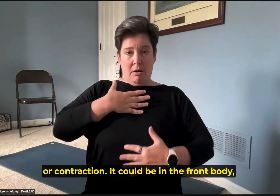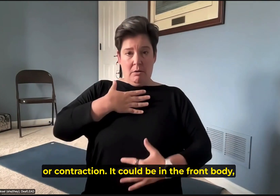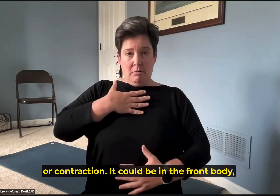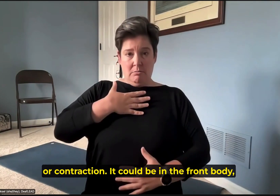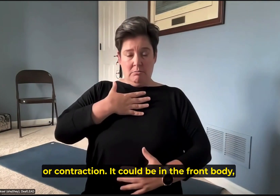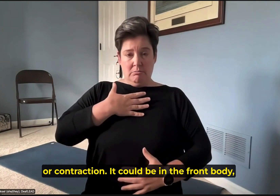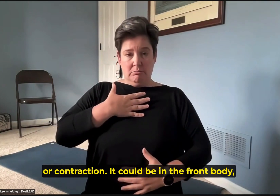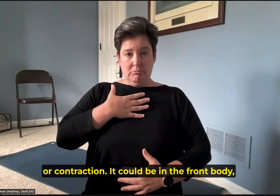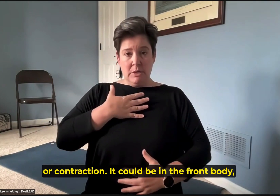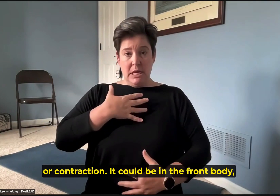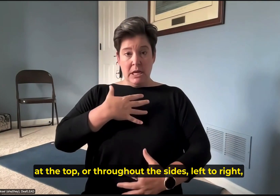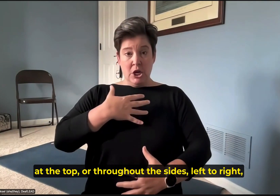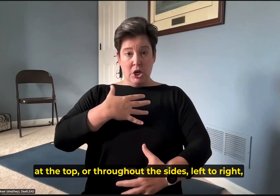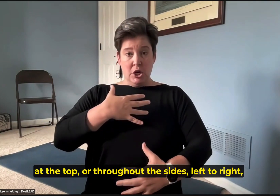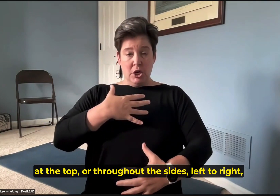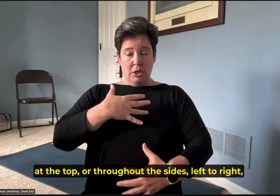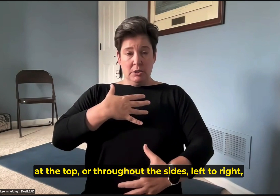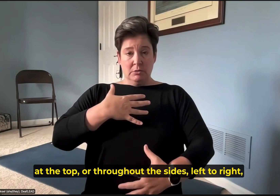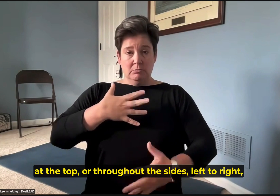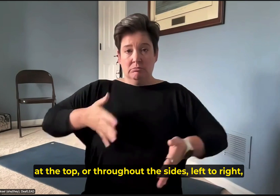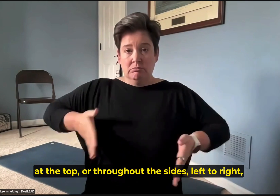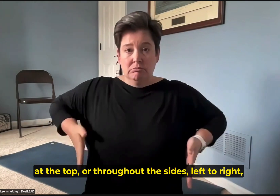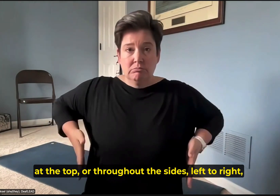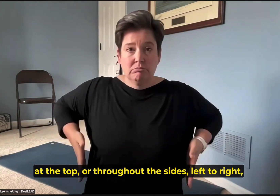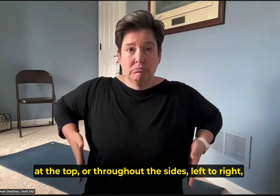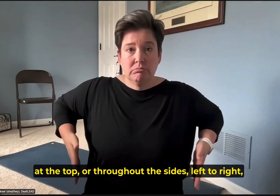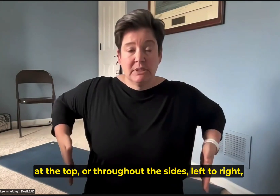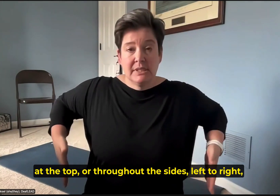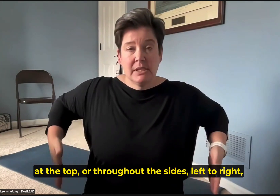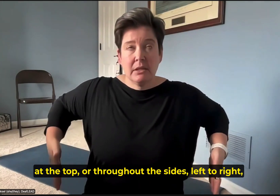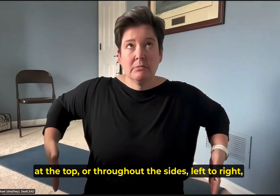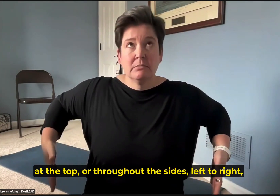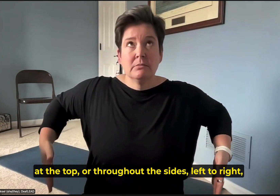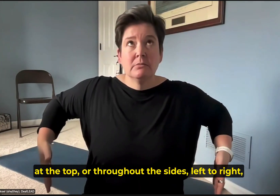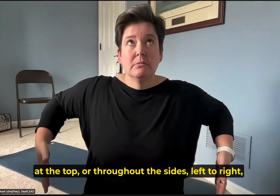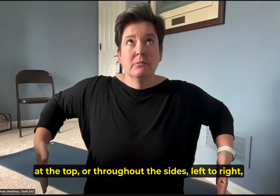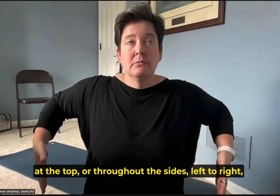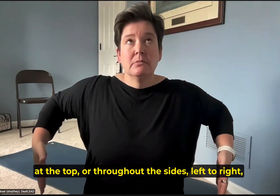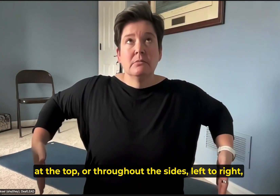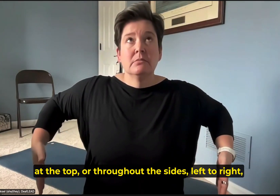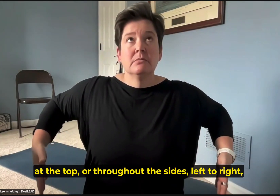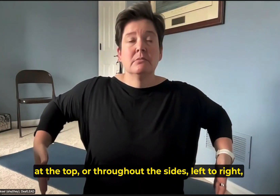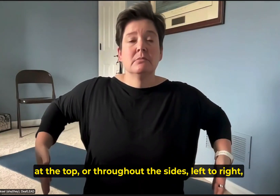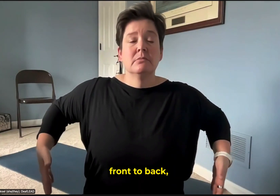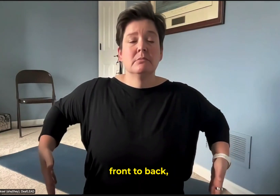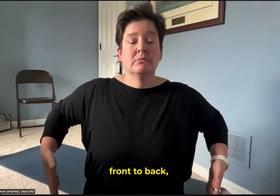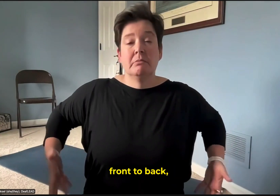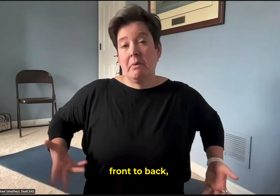in the front body at the top or throughout the sides, left to right, front to